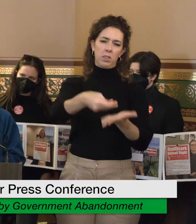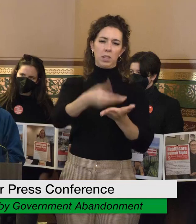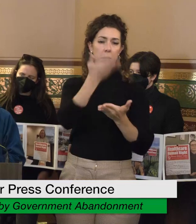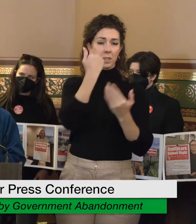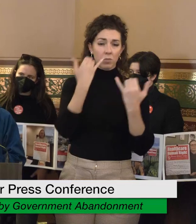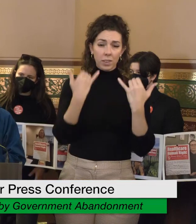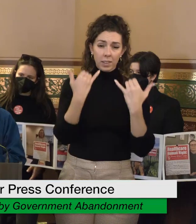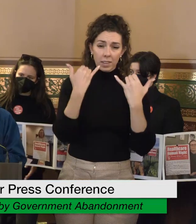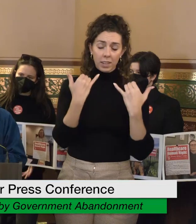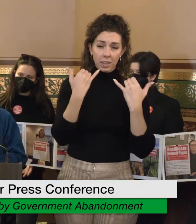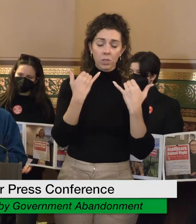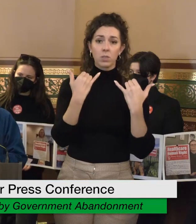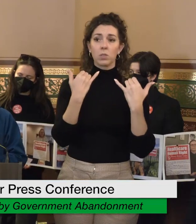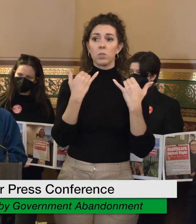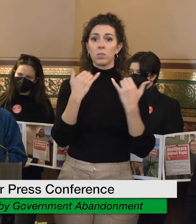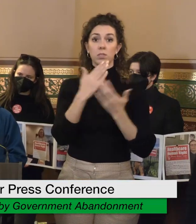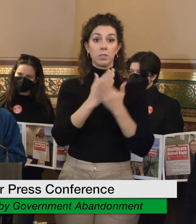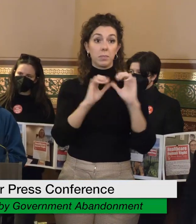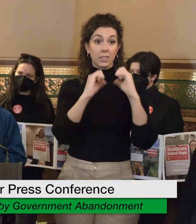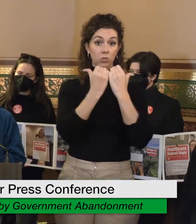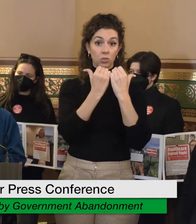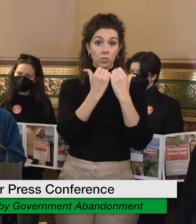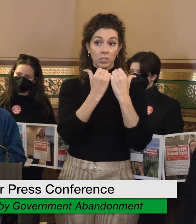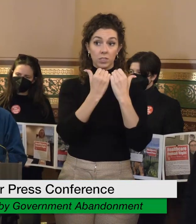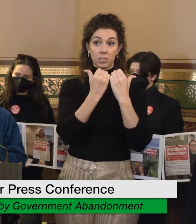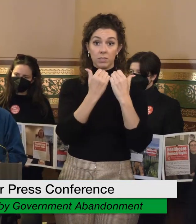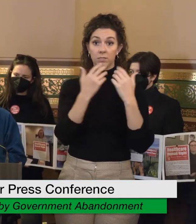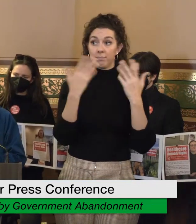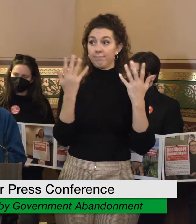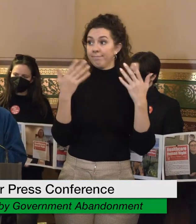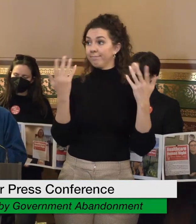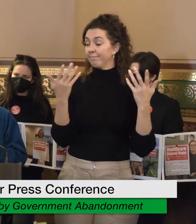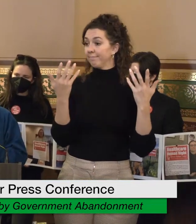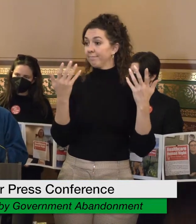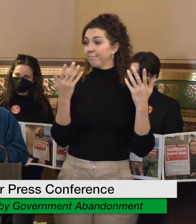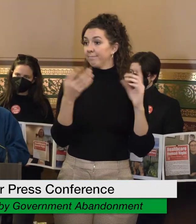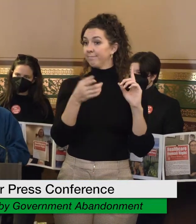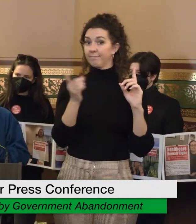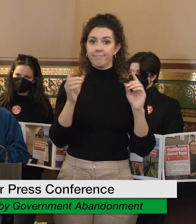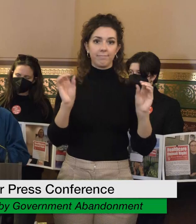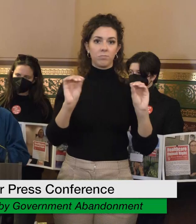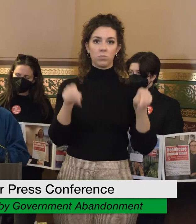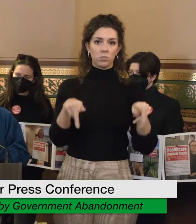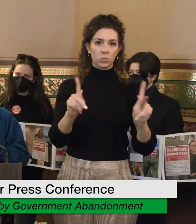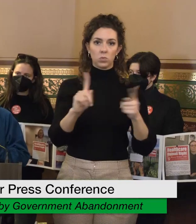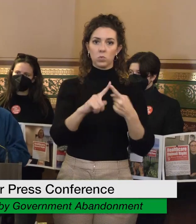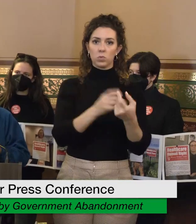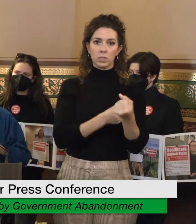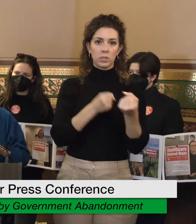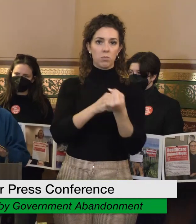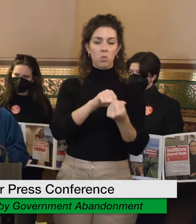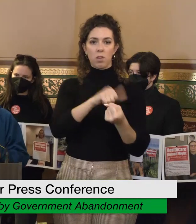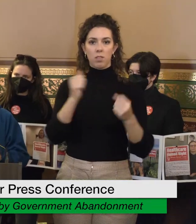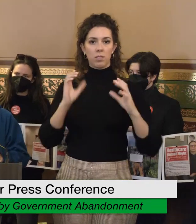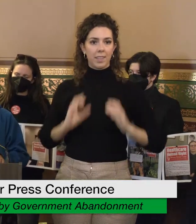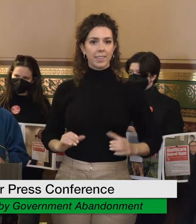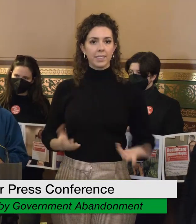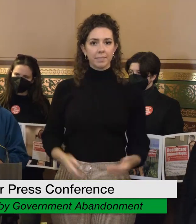now, some of the agency, they don't have a opportunity to support other